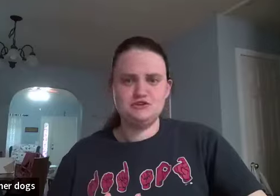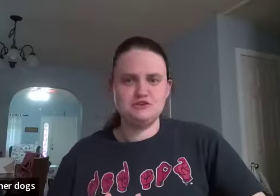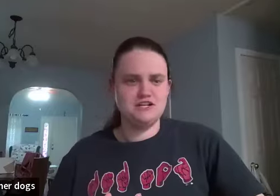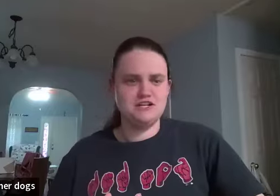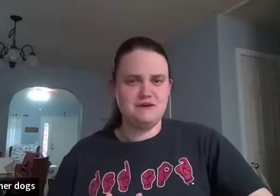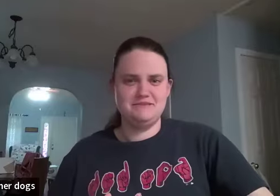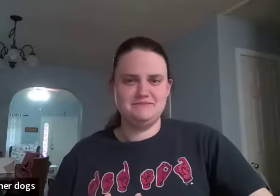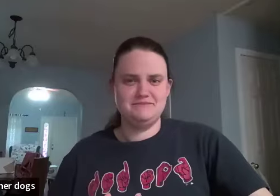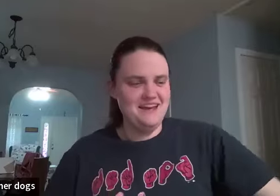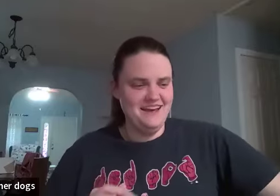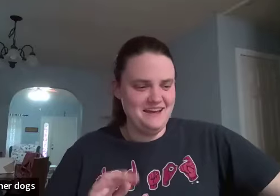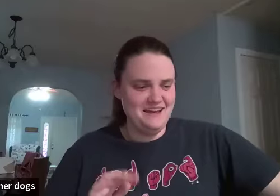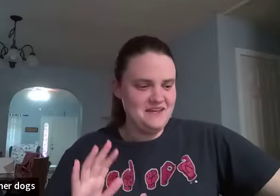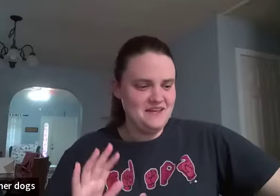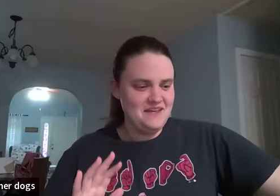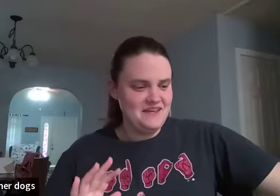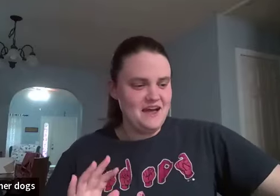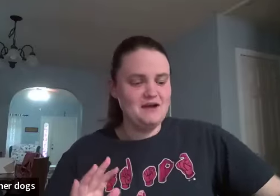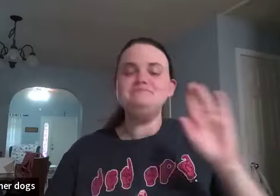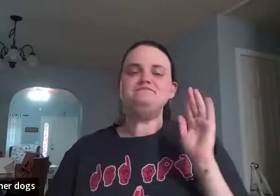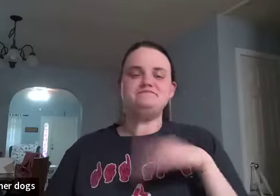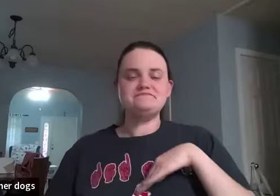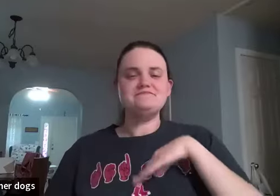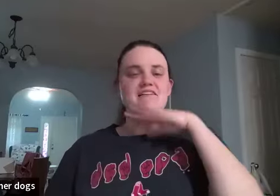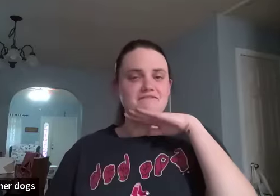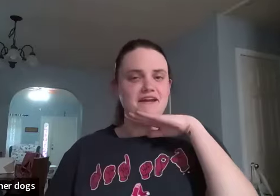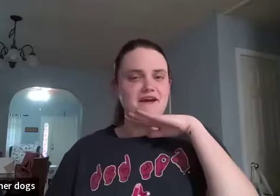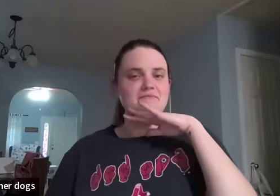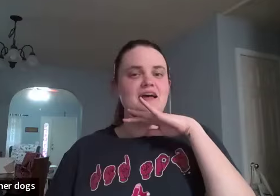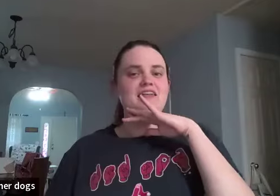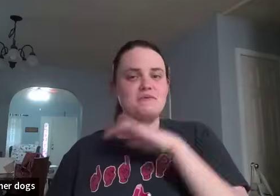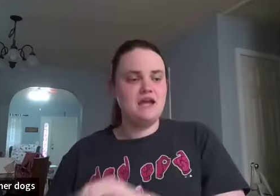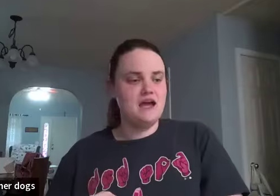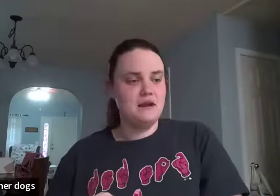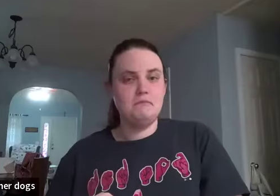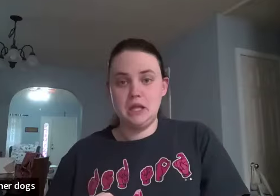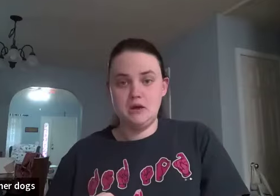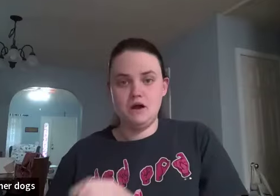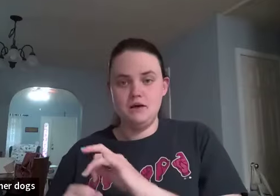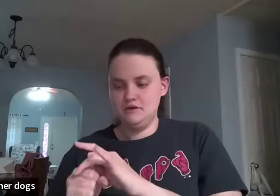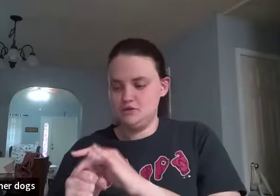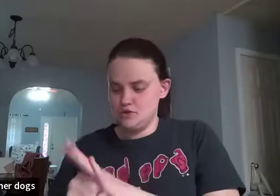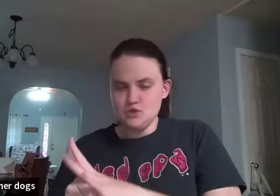So sorry, I just got a random text. um, fed up, and then we had